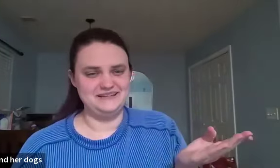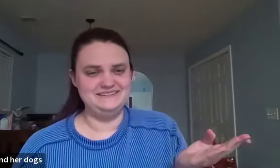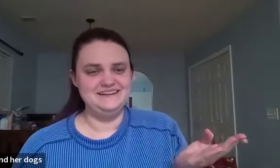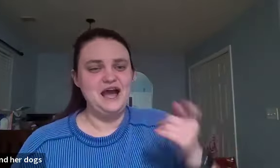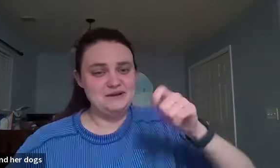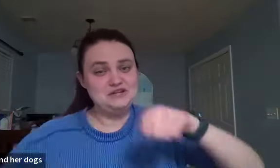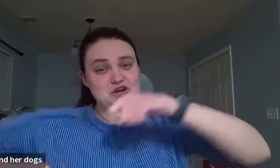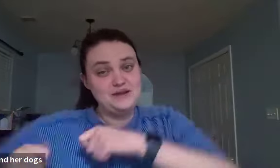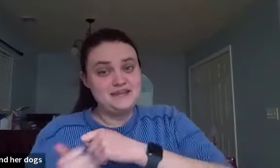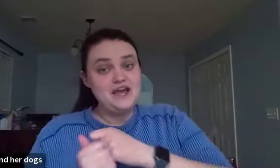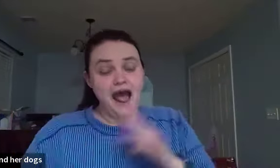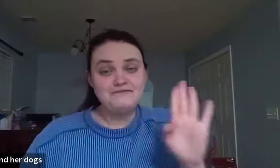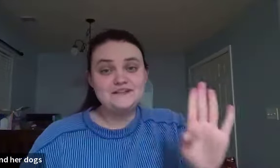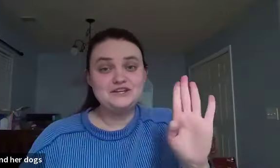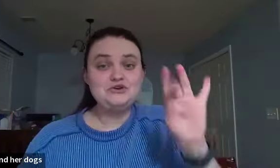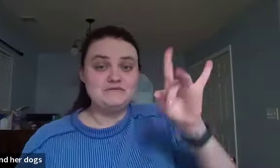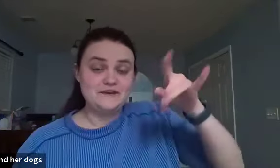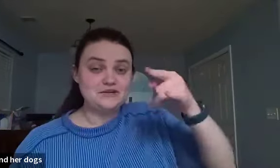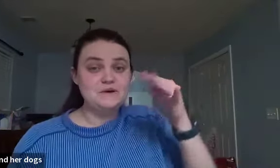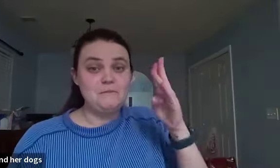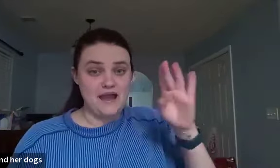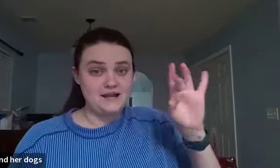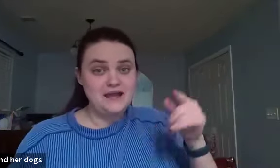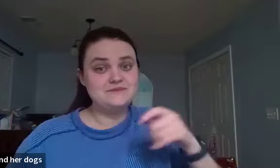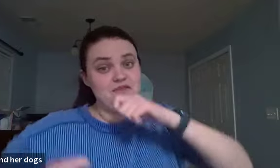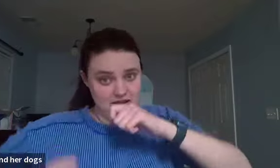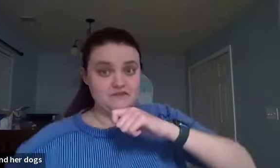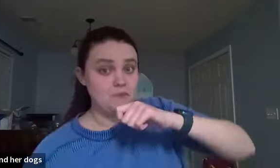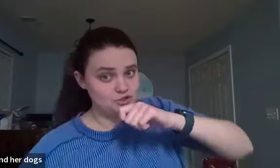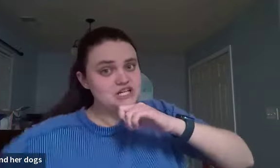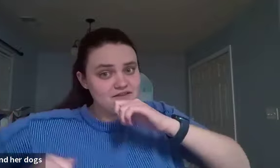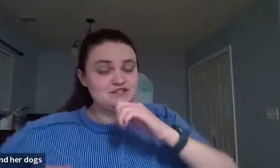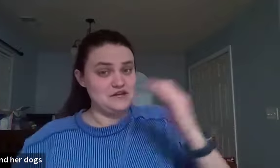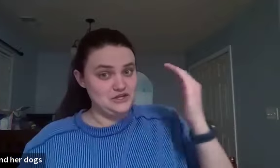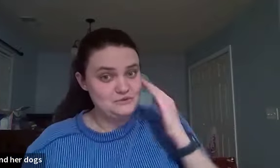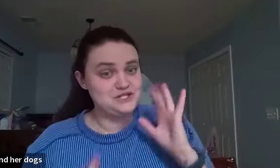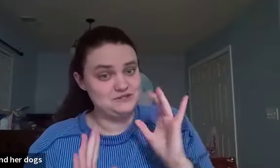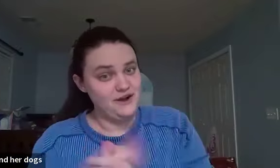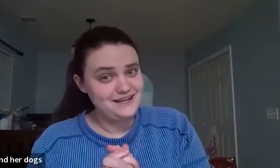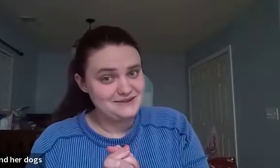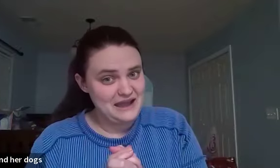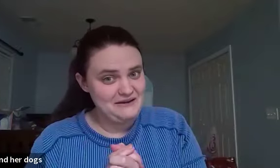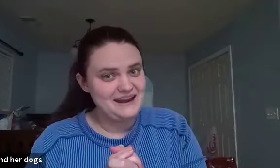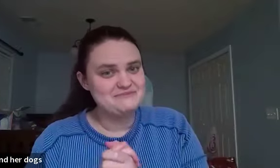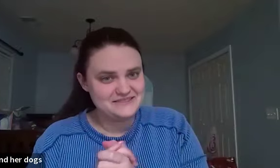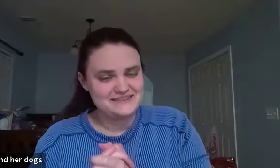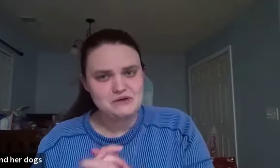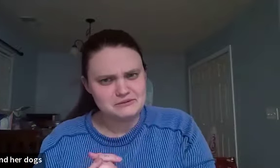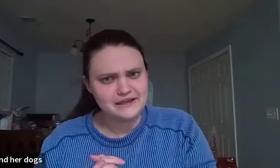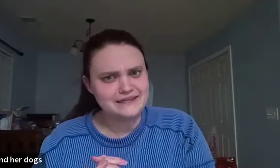it. I mean, you could make, I feel like you could fingerspell bagpipes and then make the motion of it so they knew what you were talking about. But then they'd probably be like,